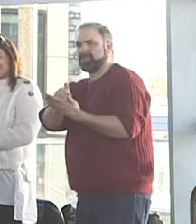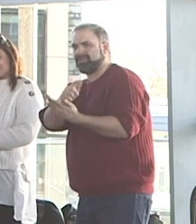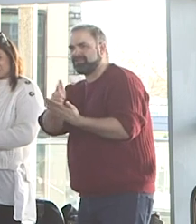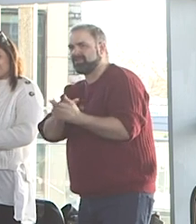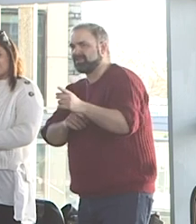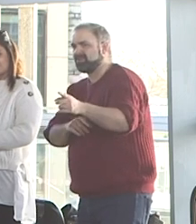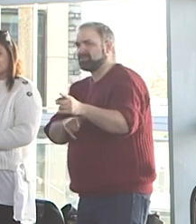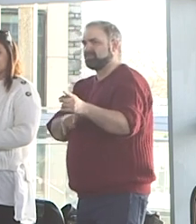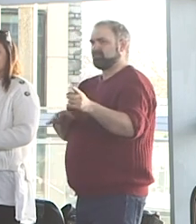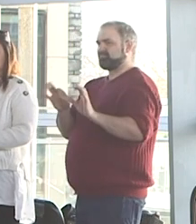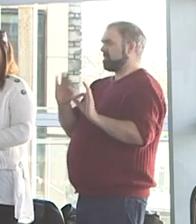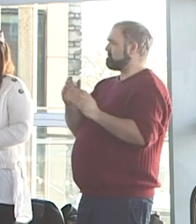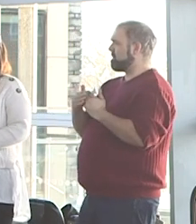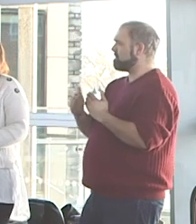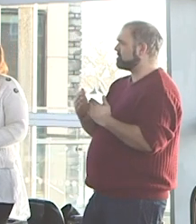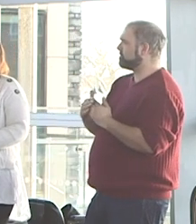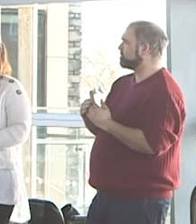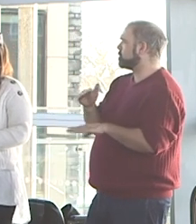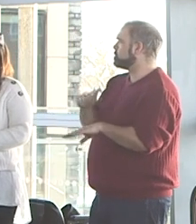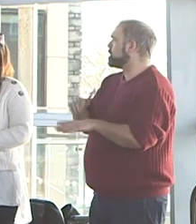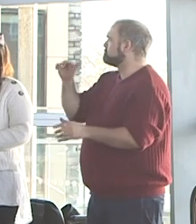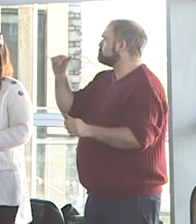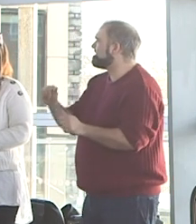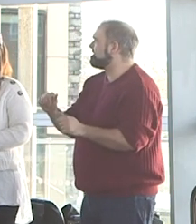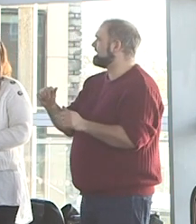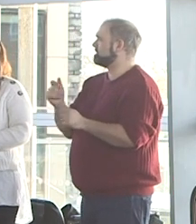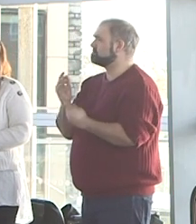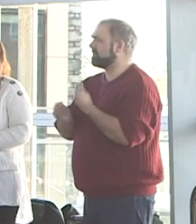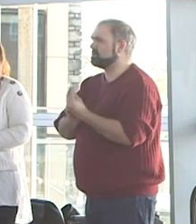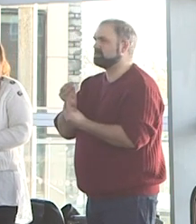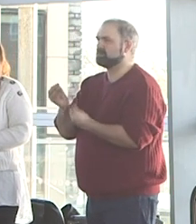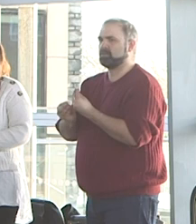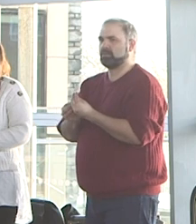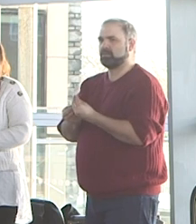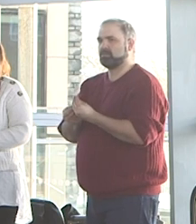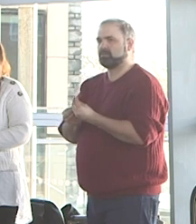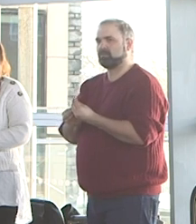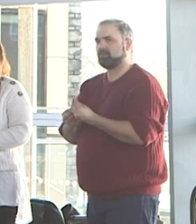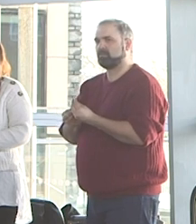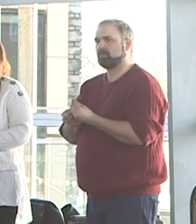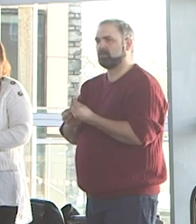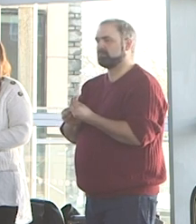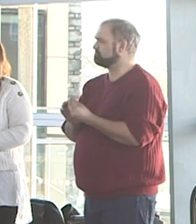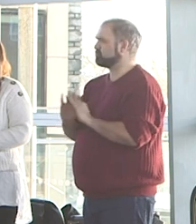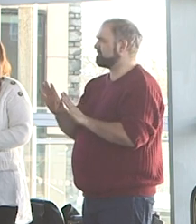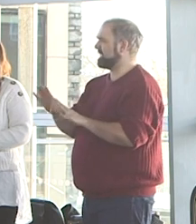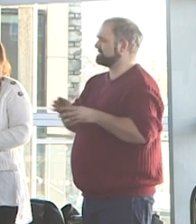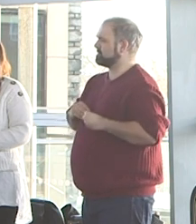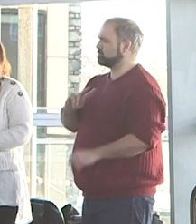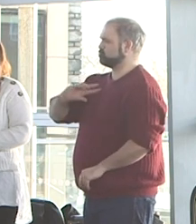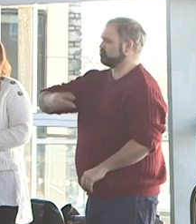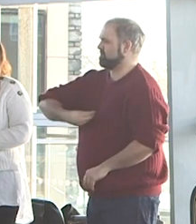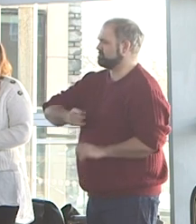else, and you sort of touched on briefly that that they don't really accept trans people as sort of